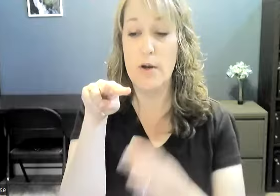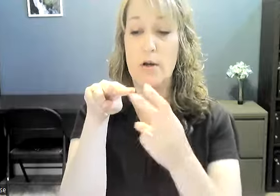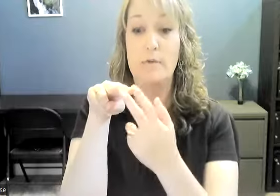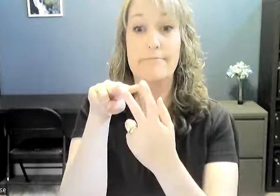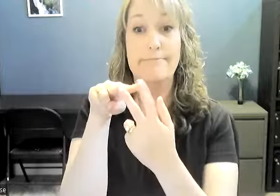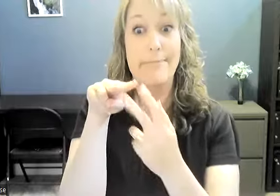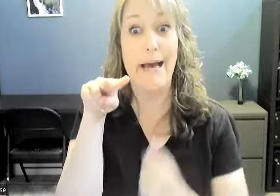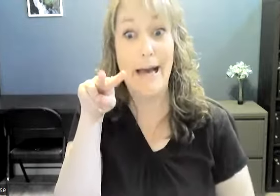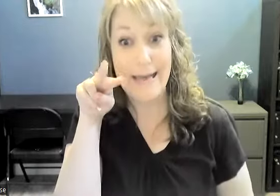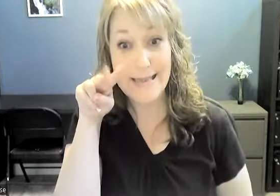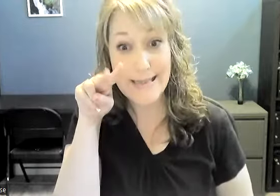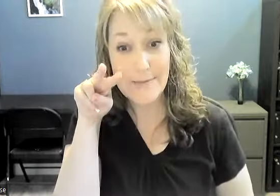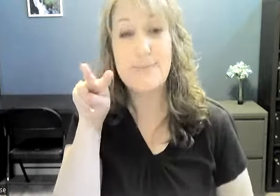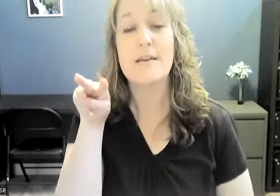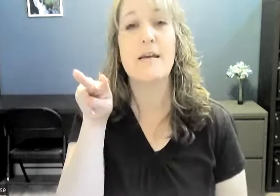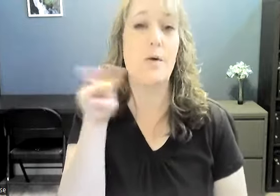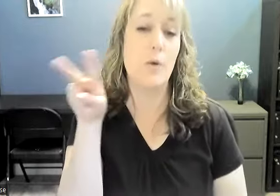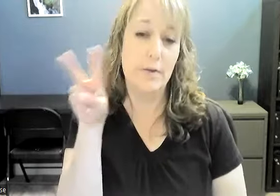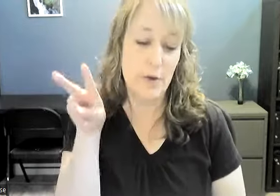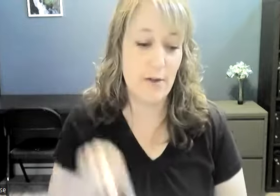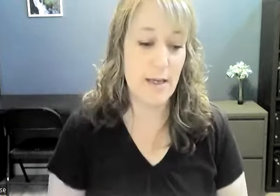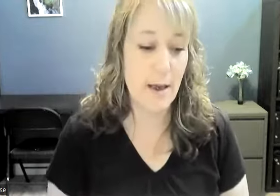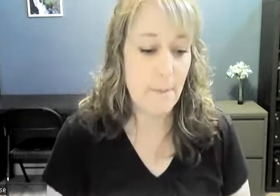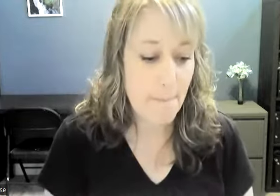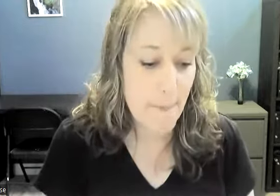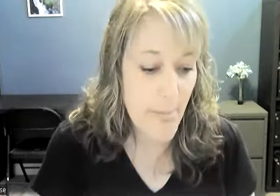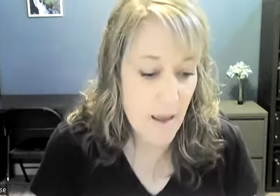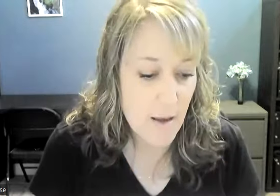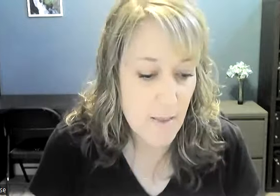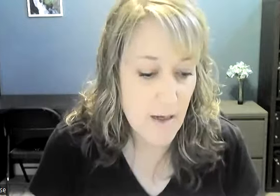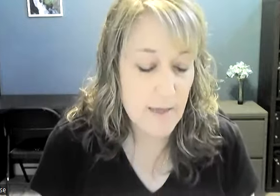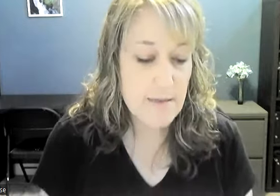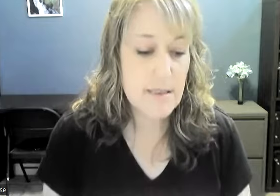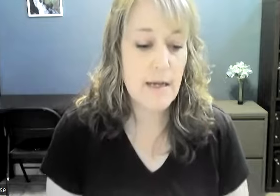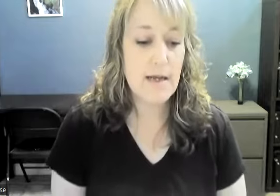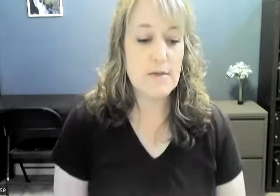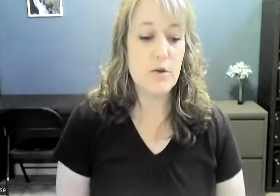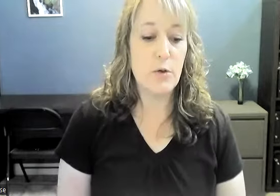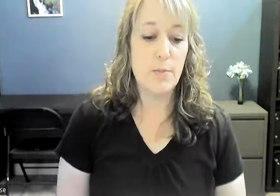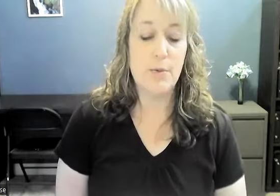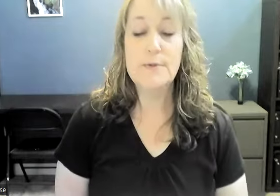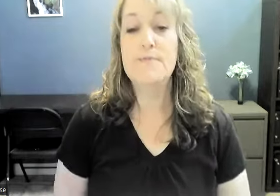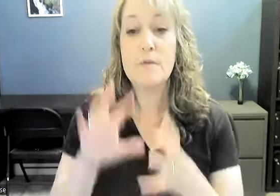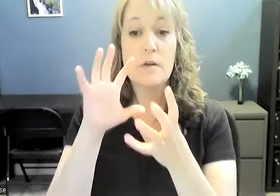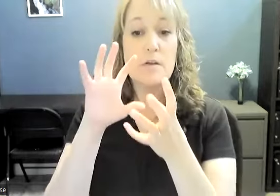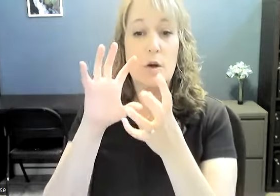your eyes at whatever you're looking at. The next sign is crumple. So